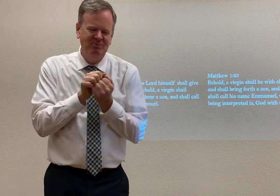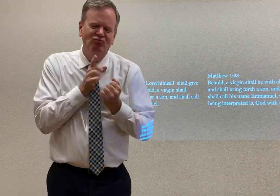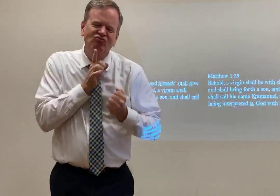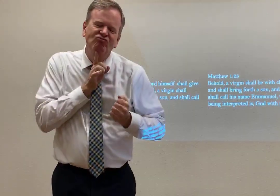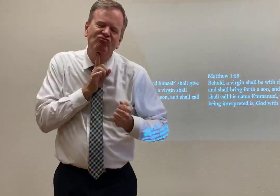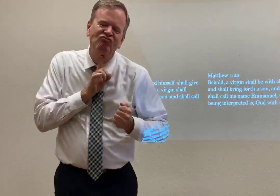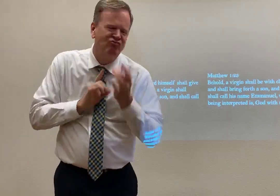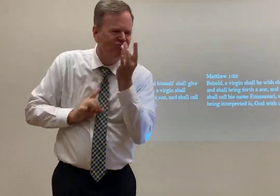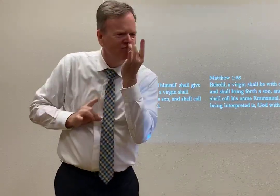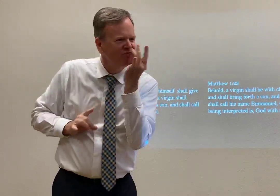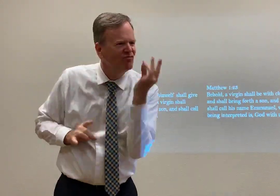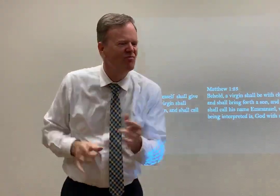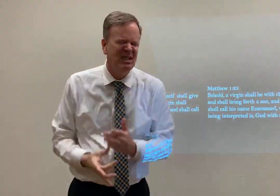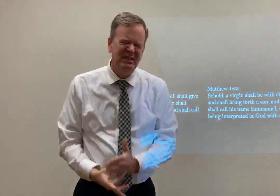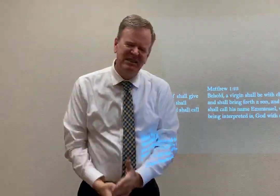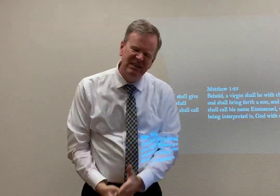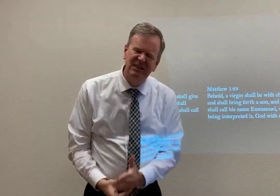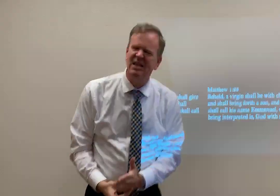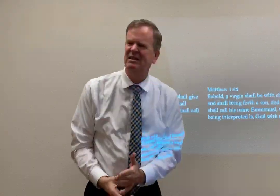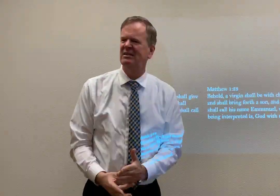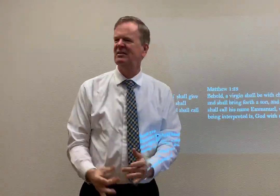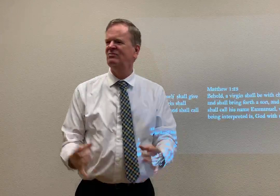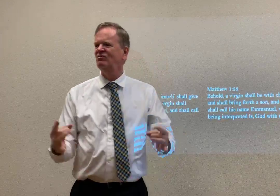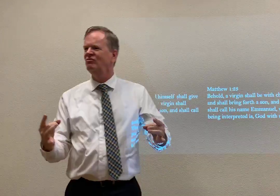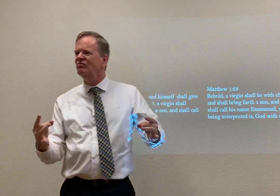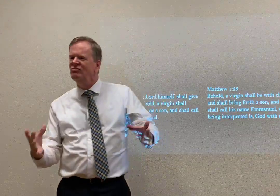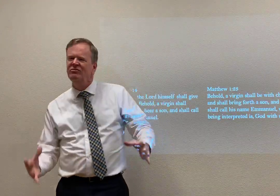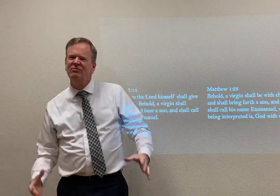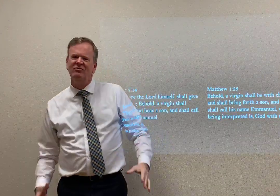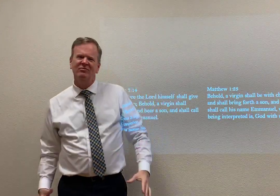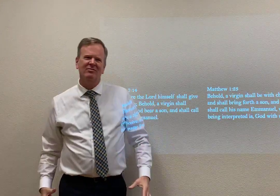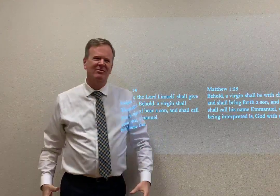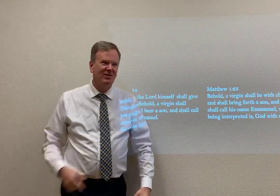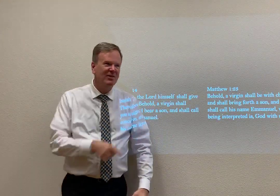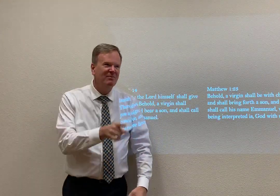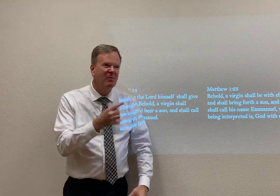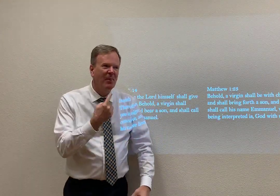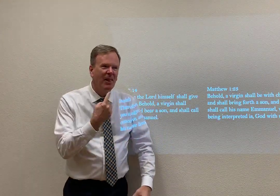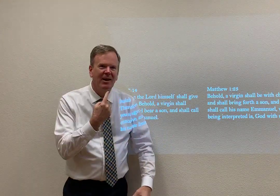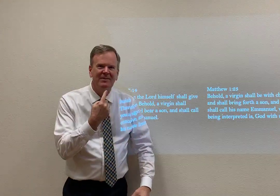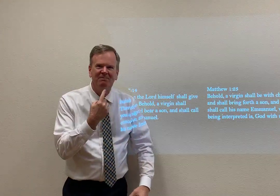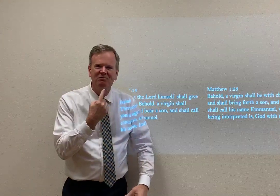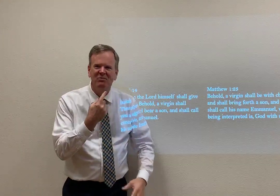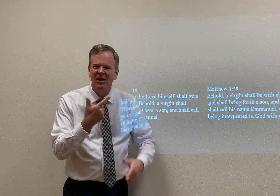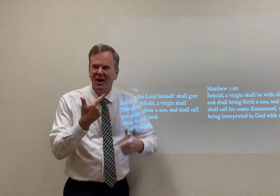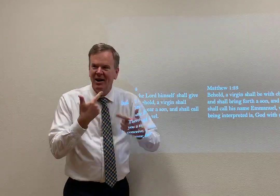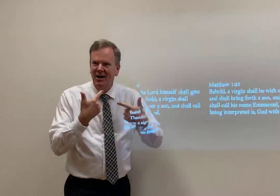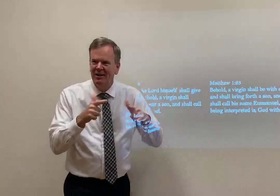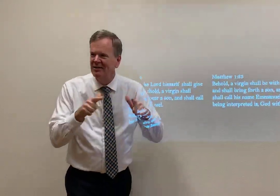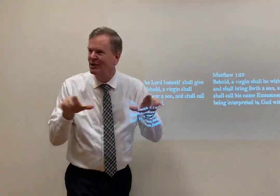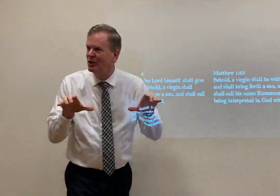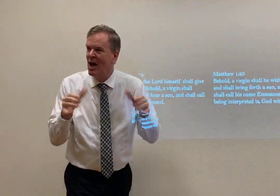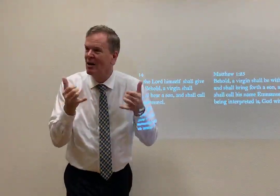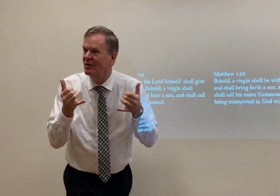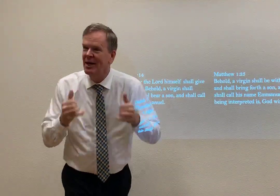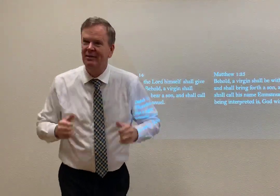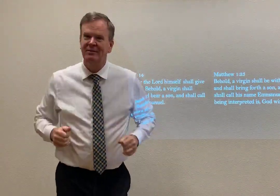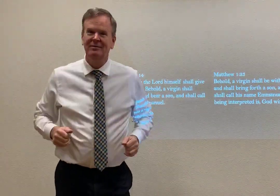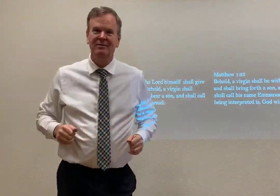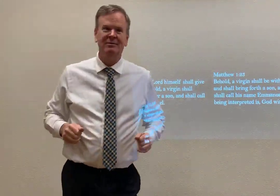of God. That's my favorite thing to do. It's like a steak. Juicy steak. Yeah, some of you are already getting hungry. Let's do